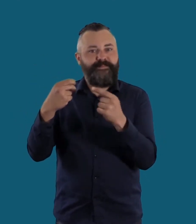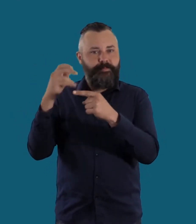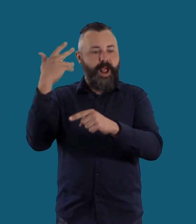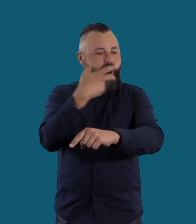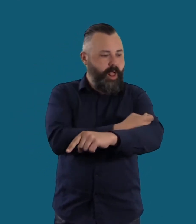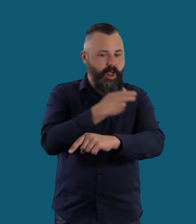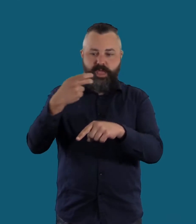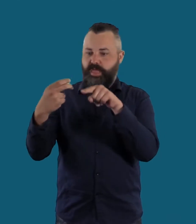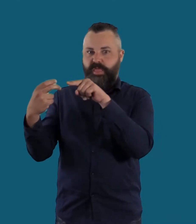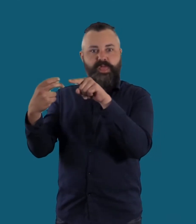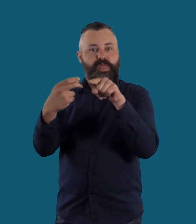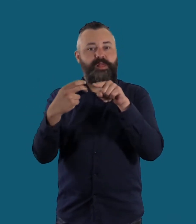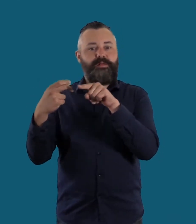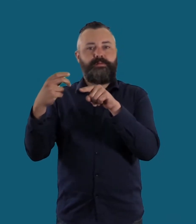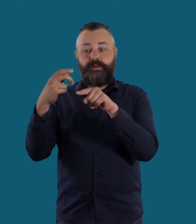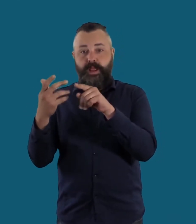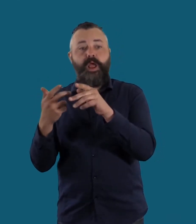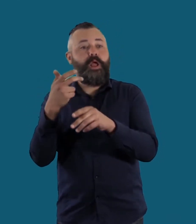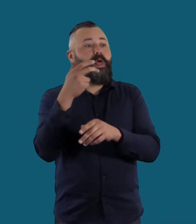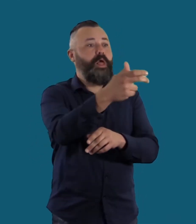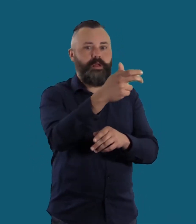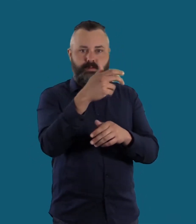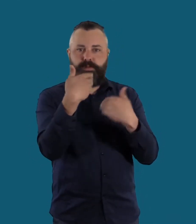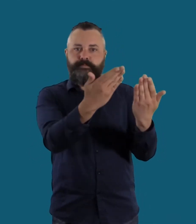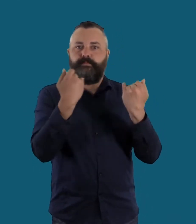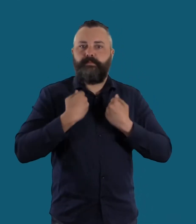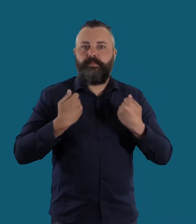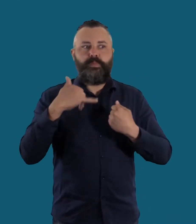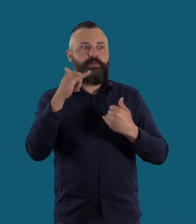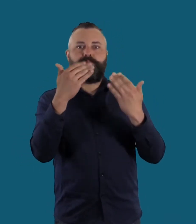with blood or other bodily fluids designated as hazardous waste.